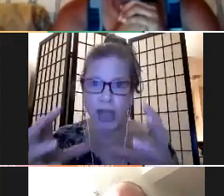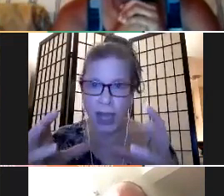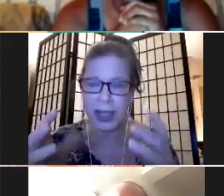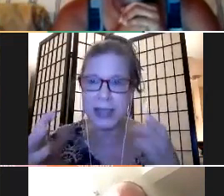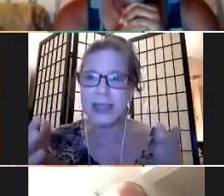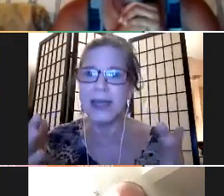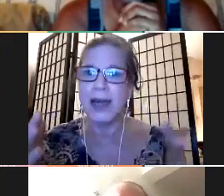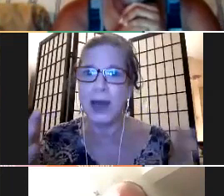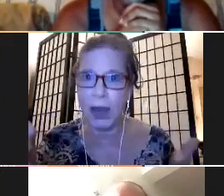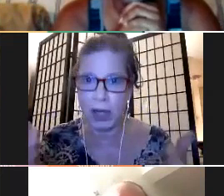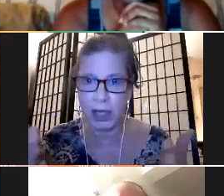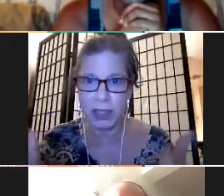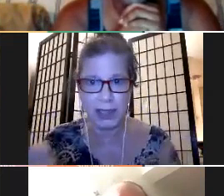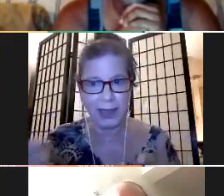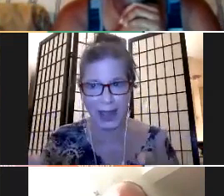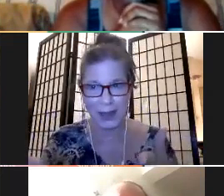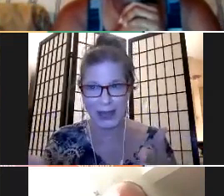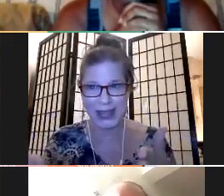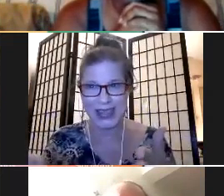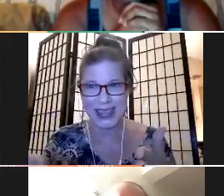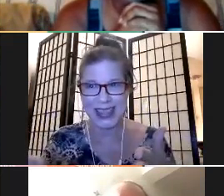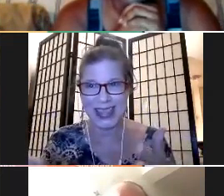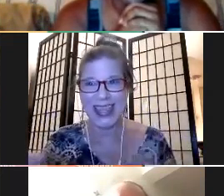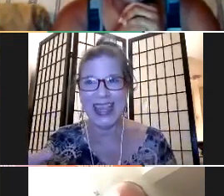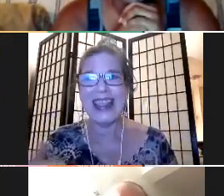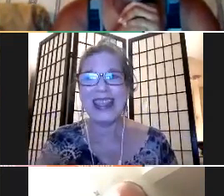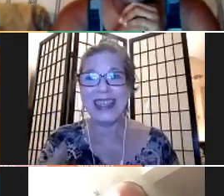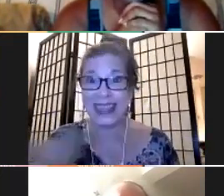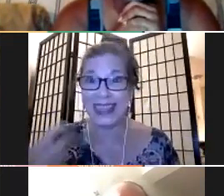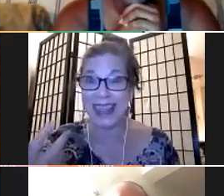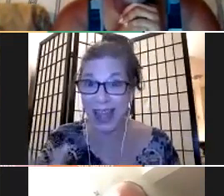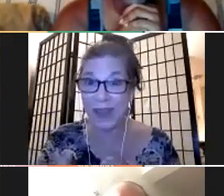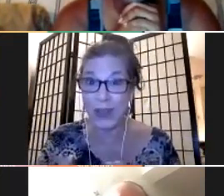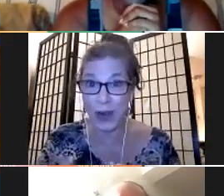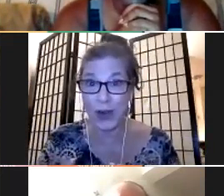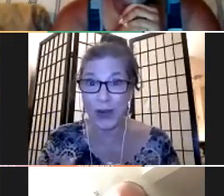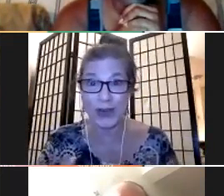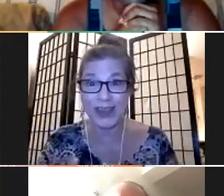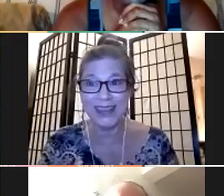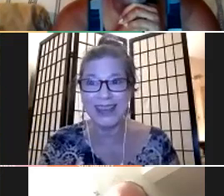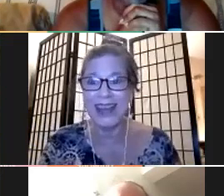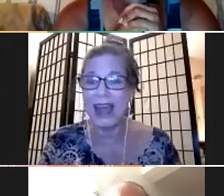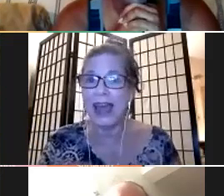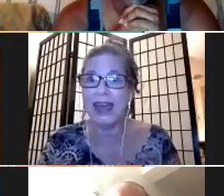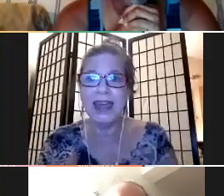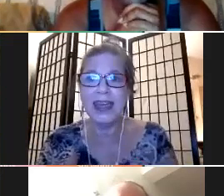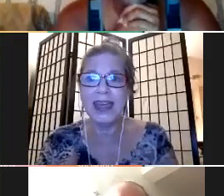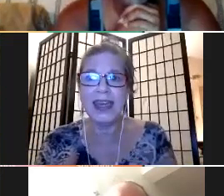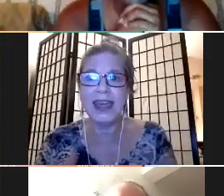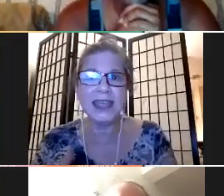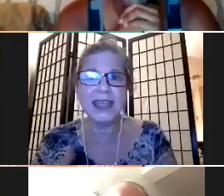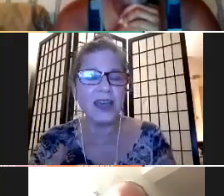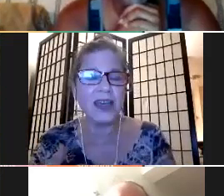have Chinese American Sign Language. Hmm. They have their Yep. own. Hmm. And